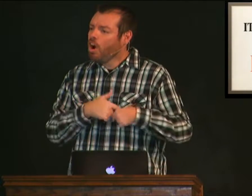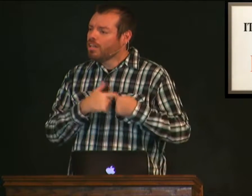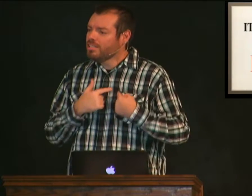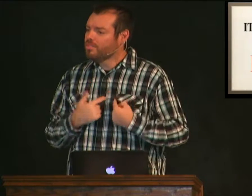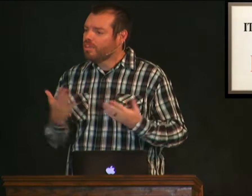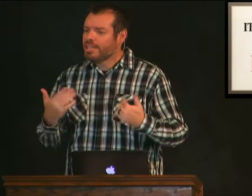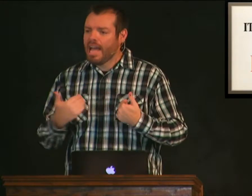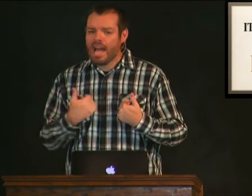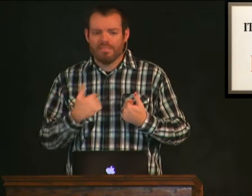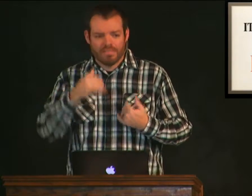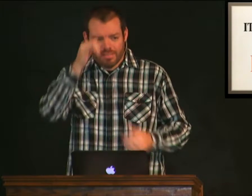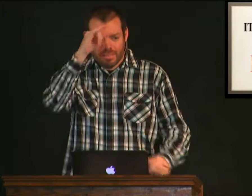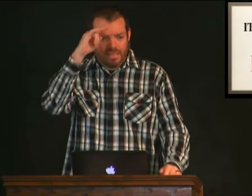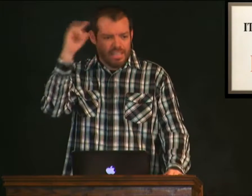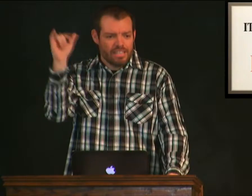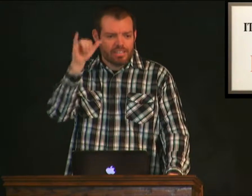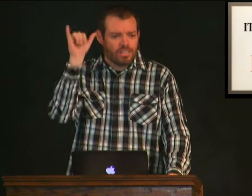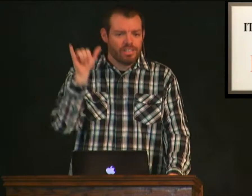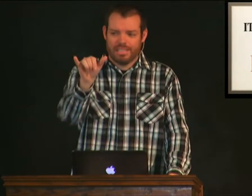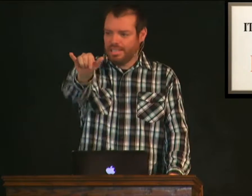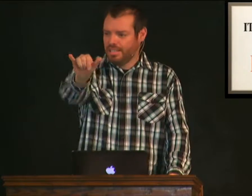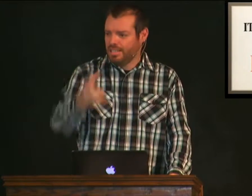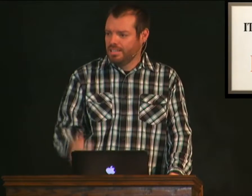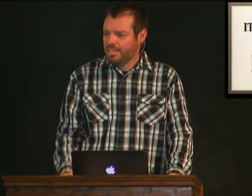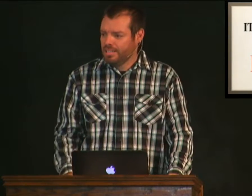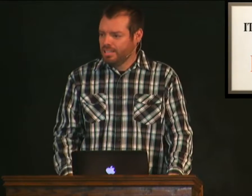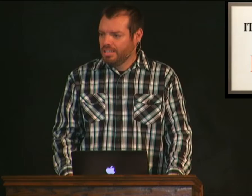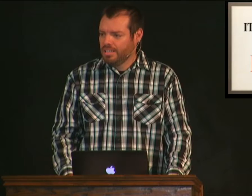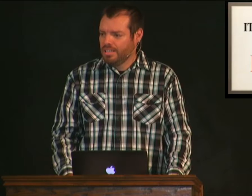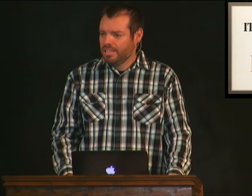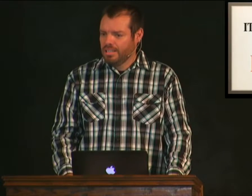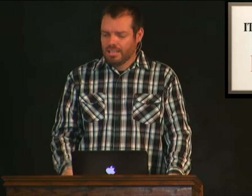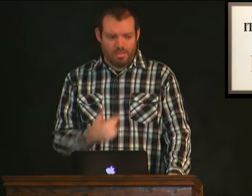Because in our hearts, we already have eternity.